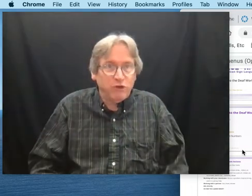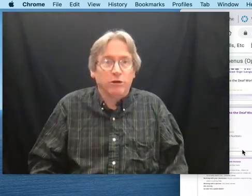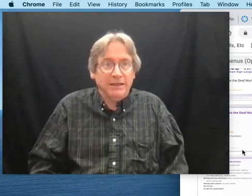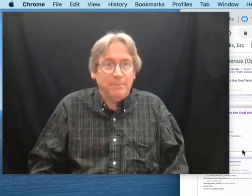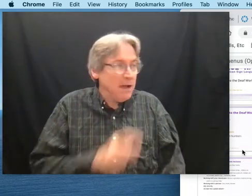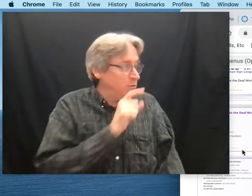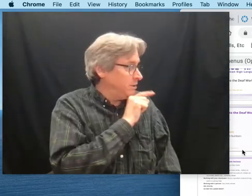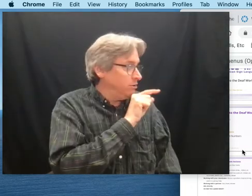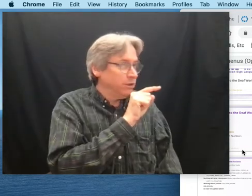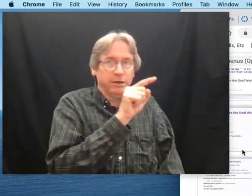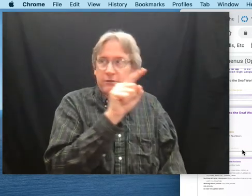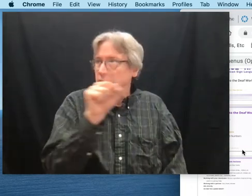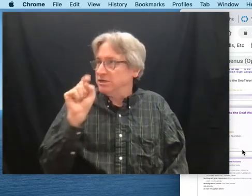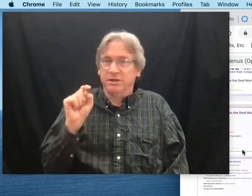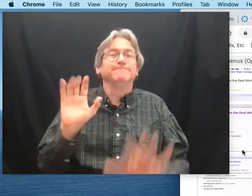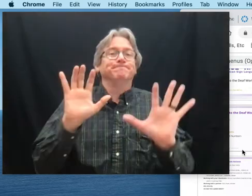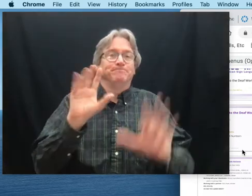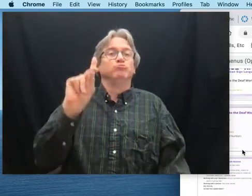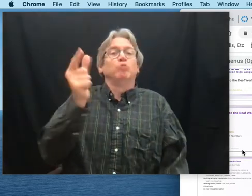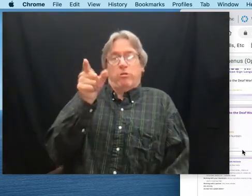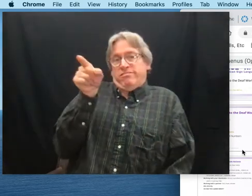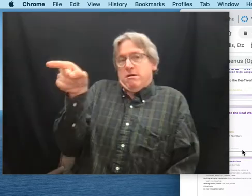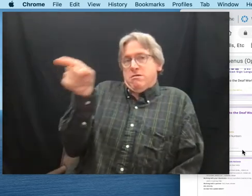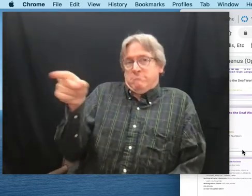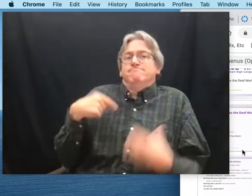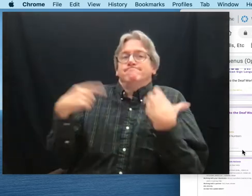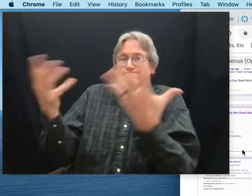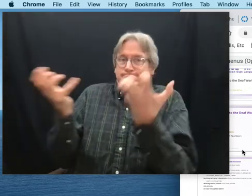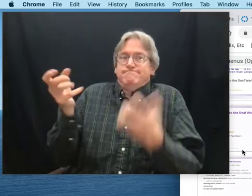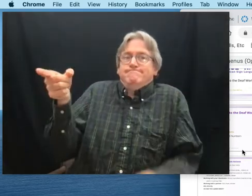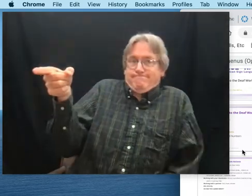If you're in the pound and you're looking at all the dogs, you're like, hmm.